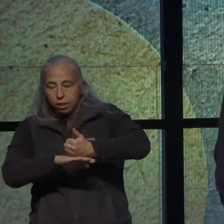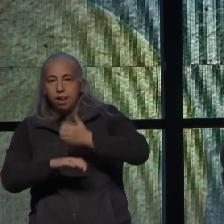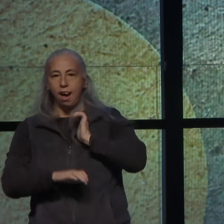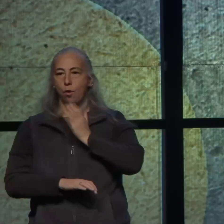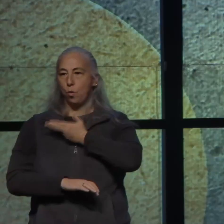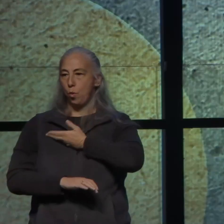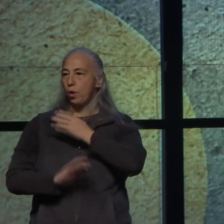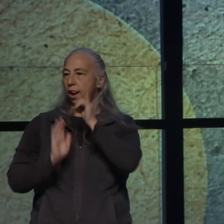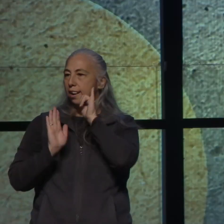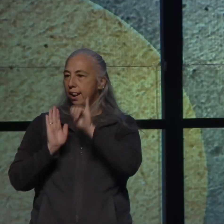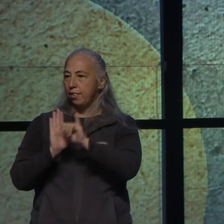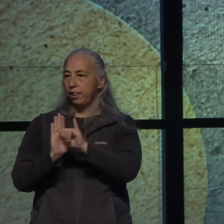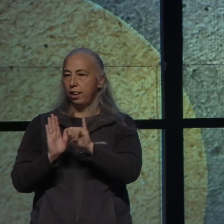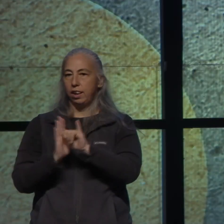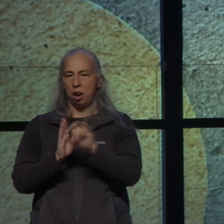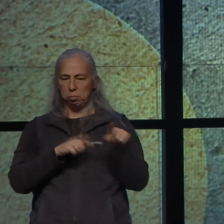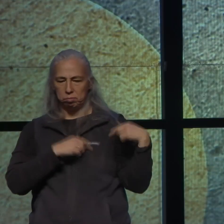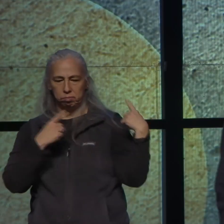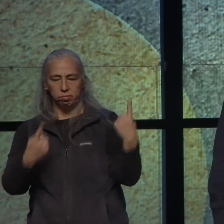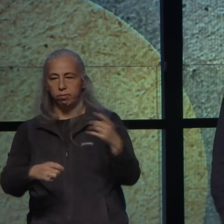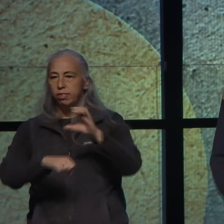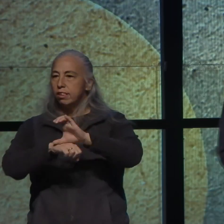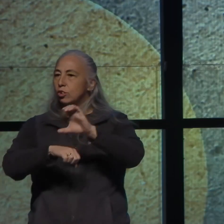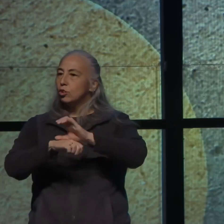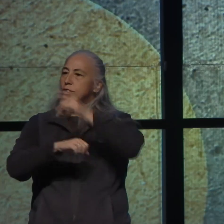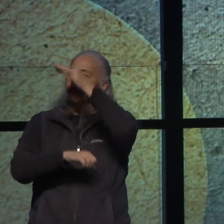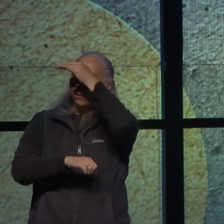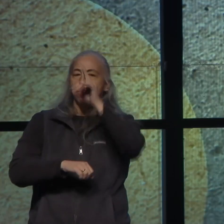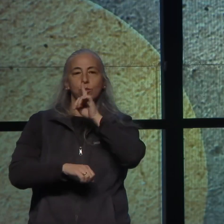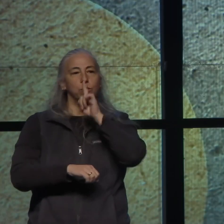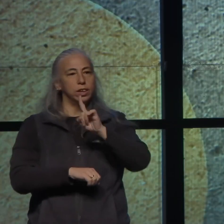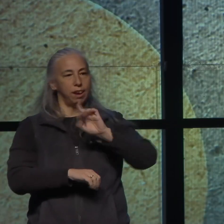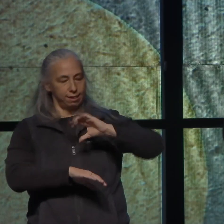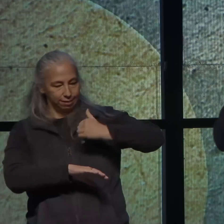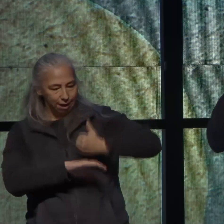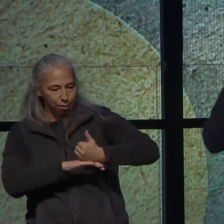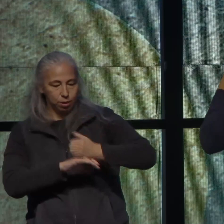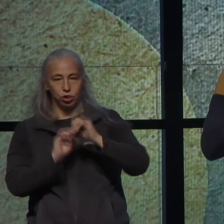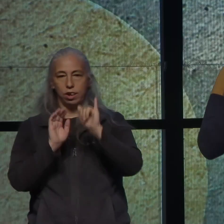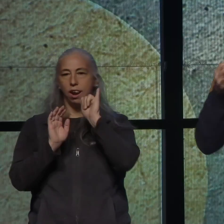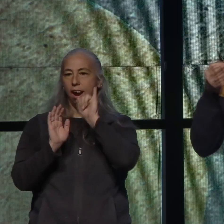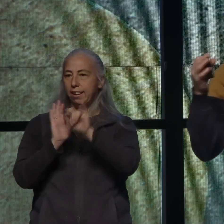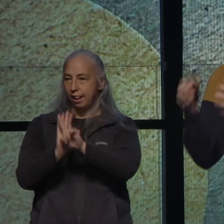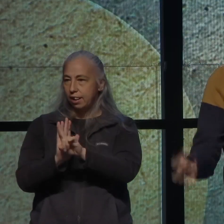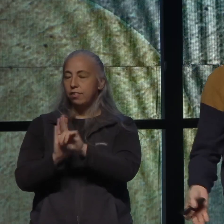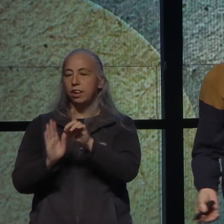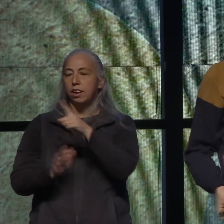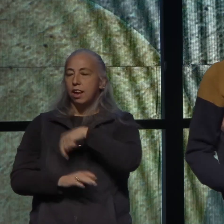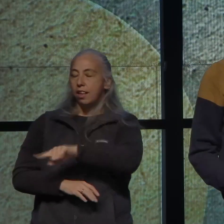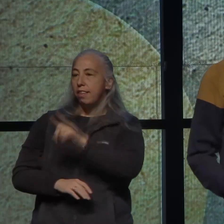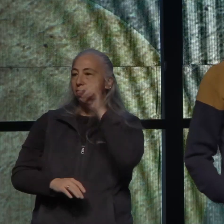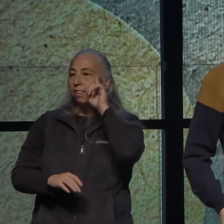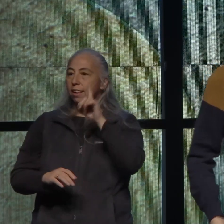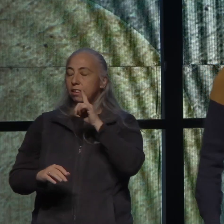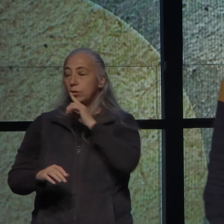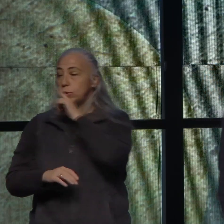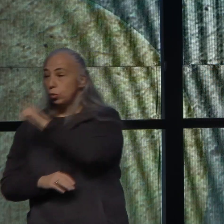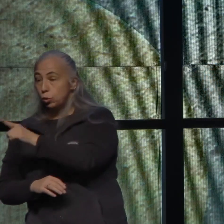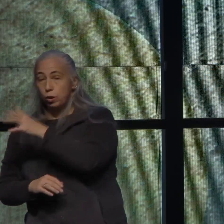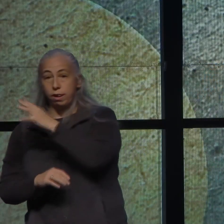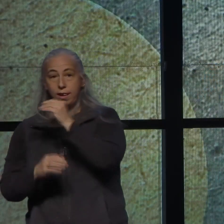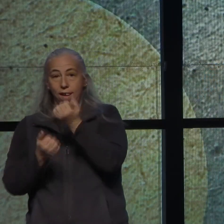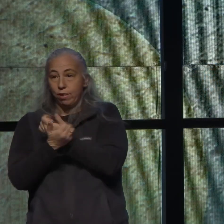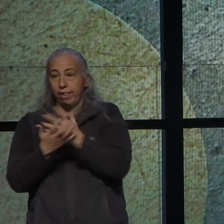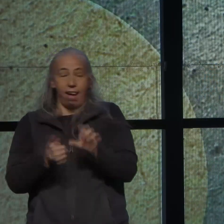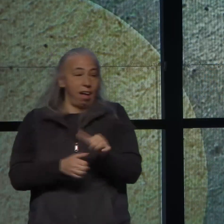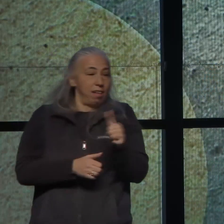Christian tradition since the church fathers established an identity of Christianity over and against what they would eventually label as heresy and the exclusion of